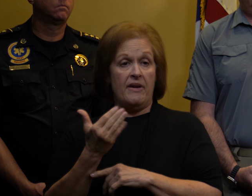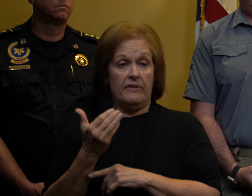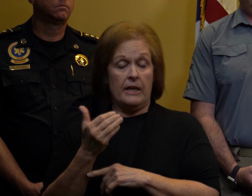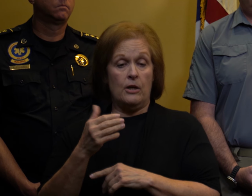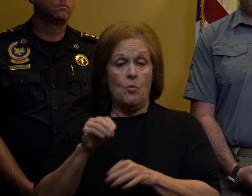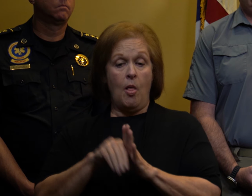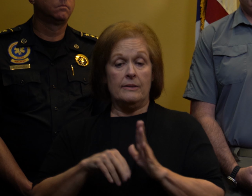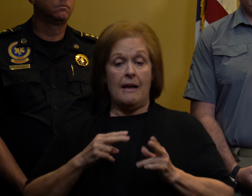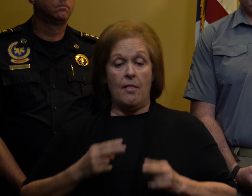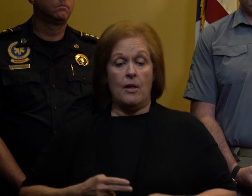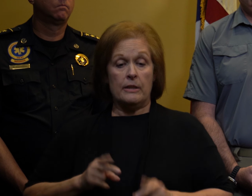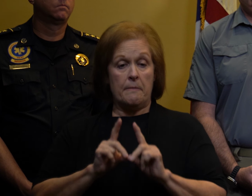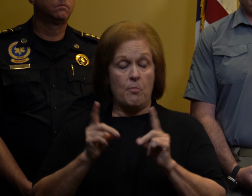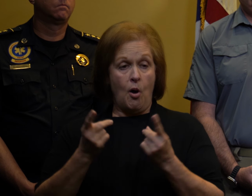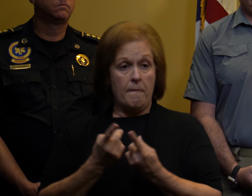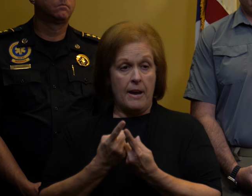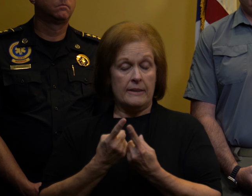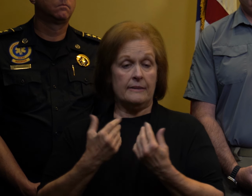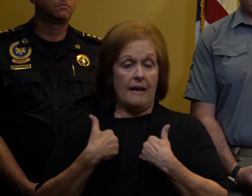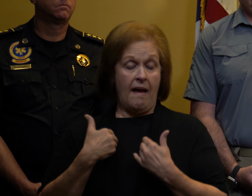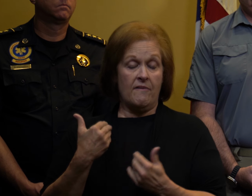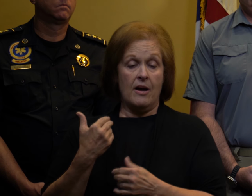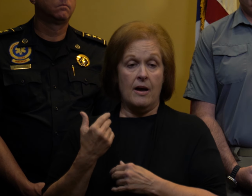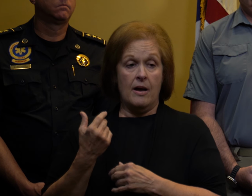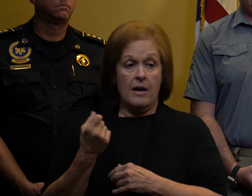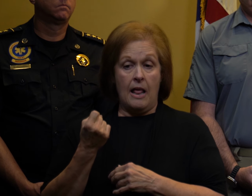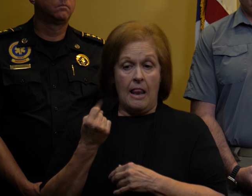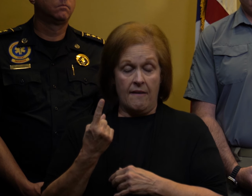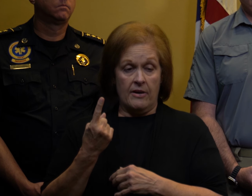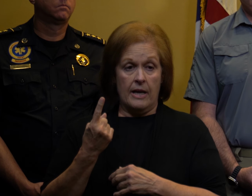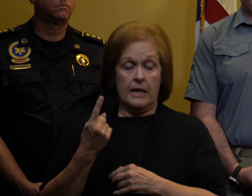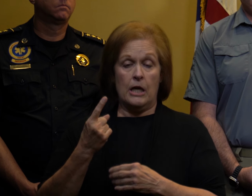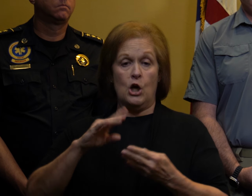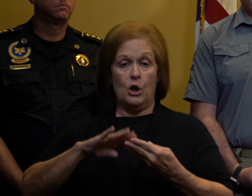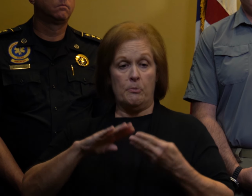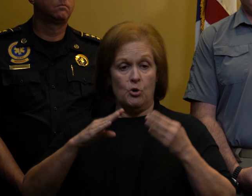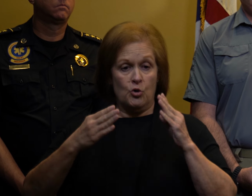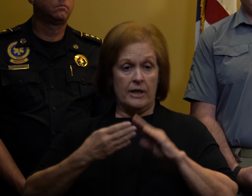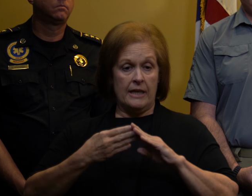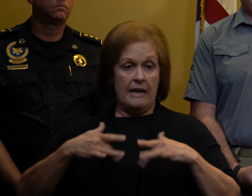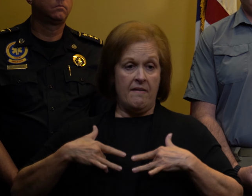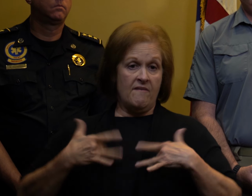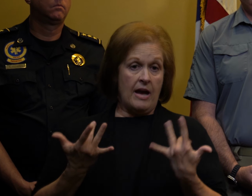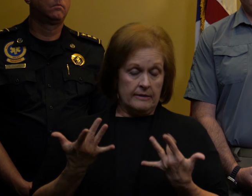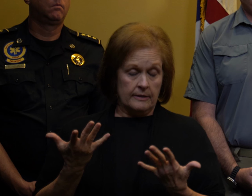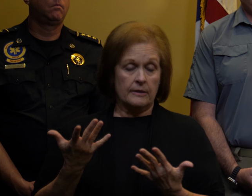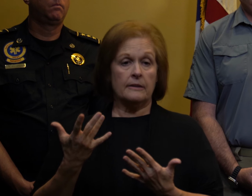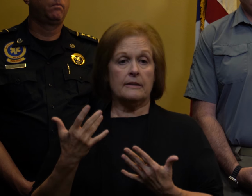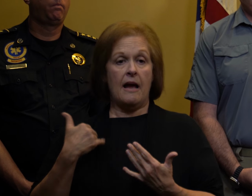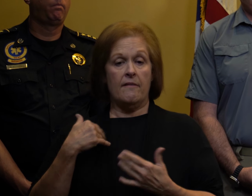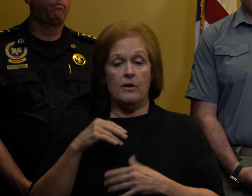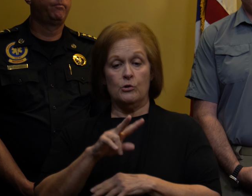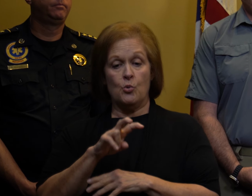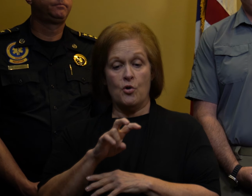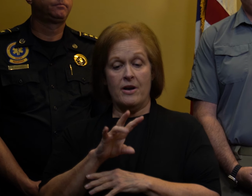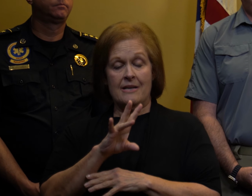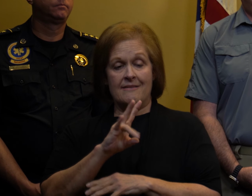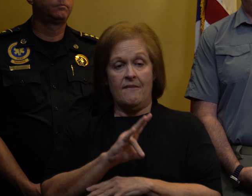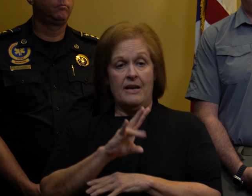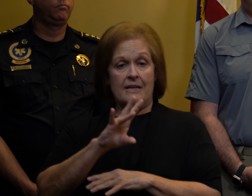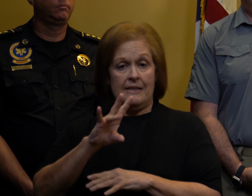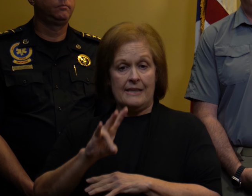Health Department has hosted 11 community events and have distributed